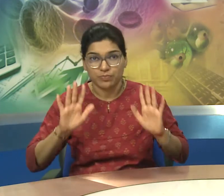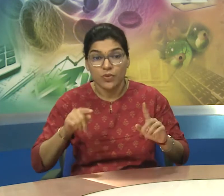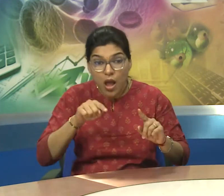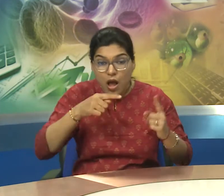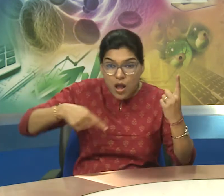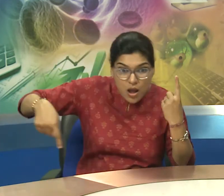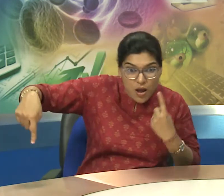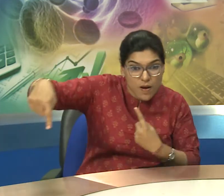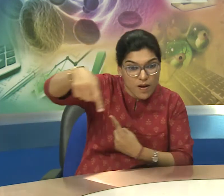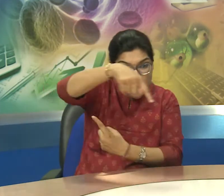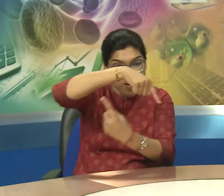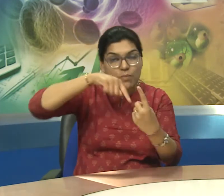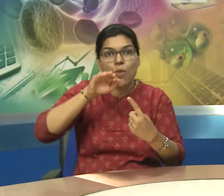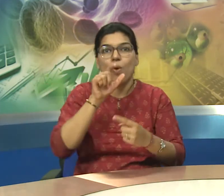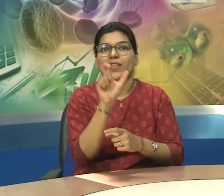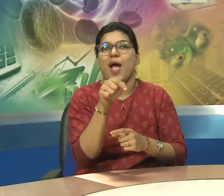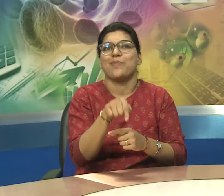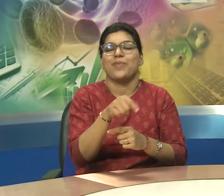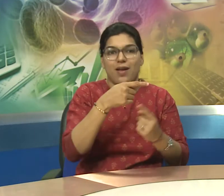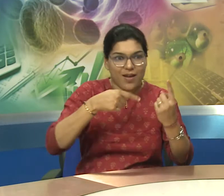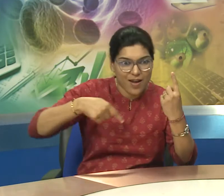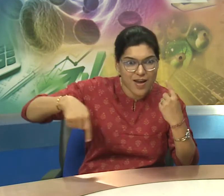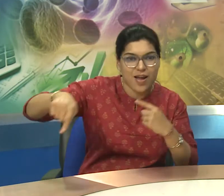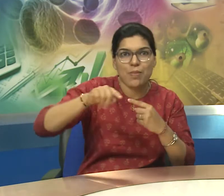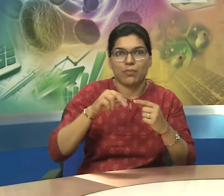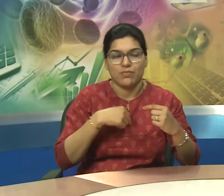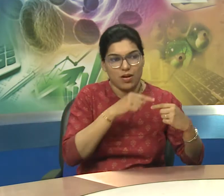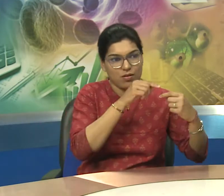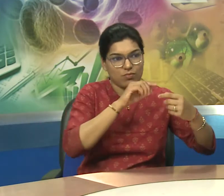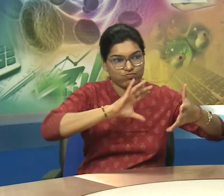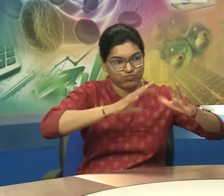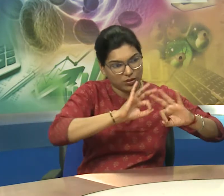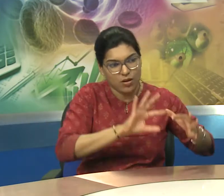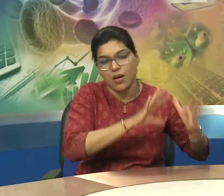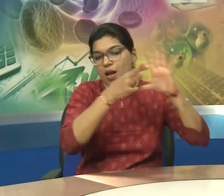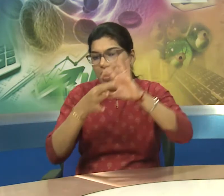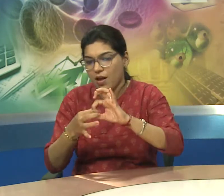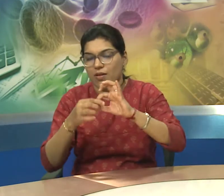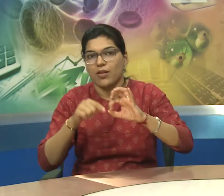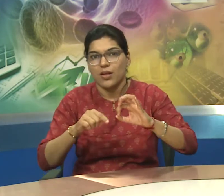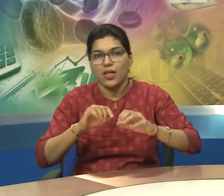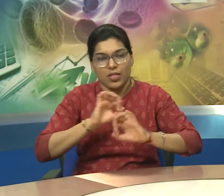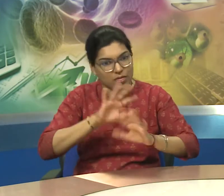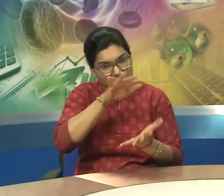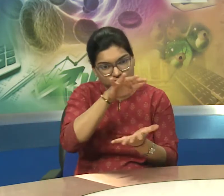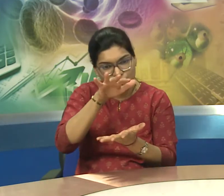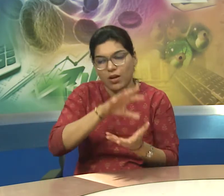picture is of wholesaler. The third picture is of retailer. And